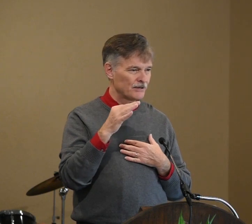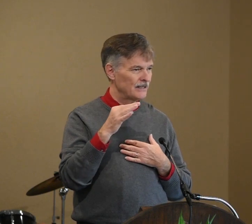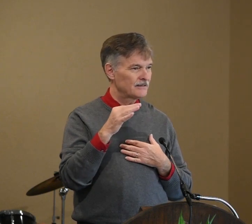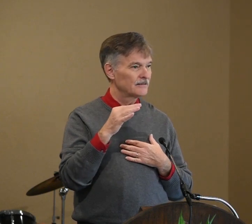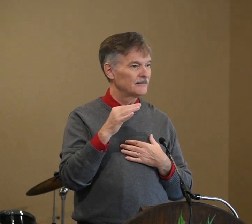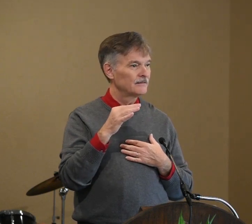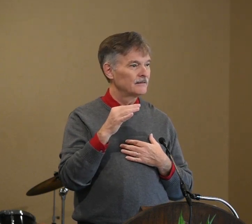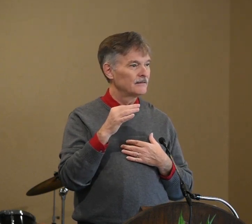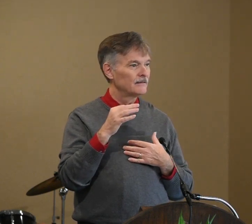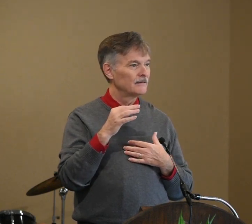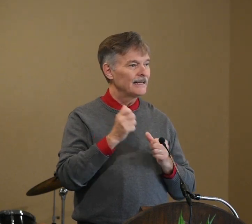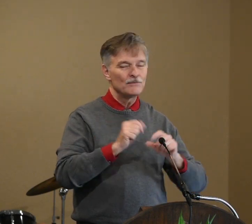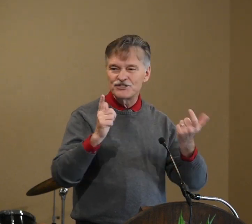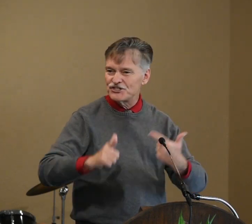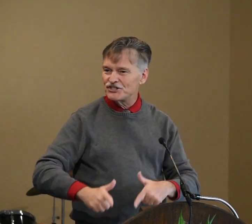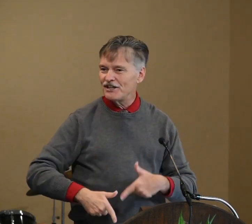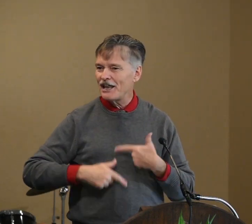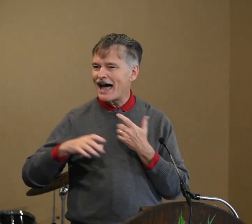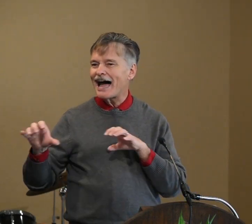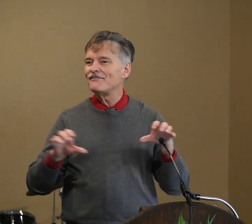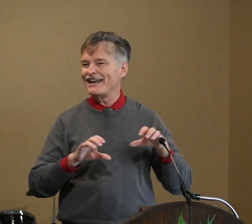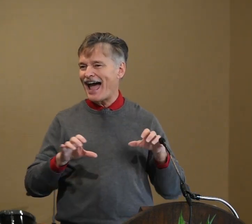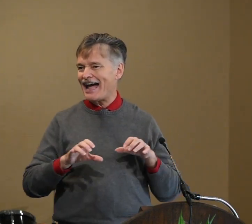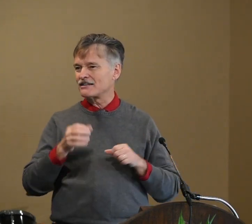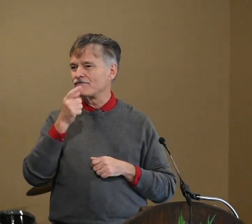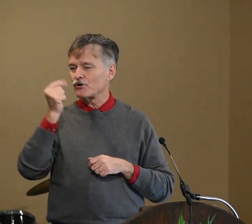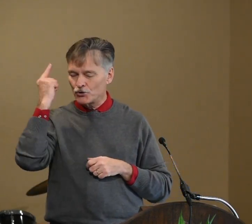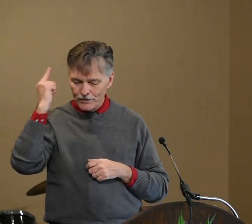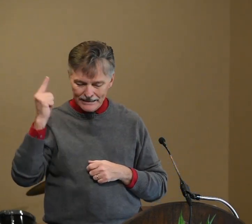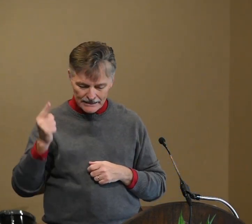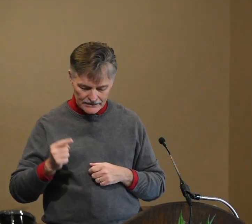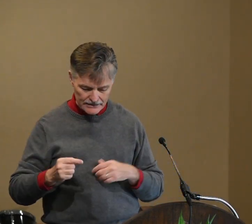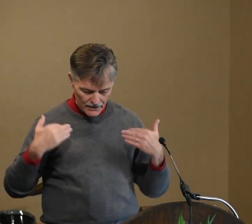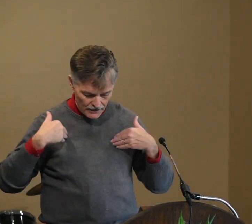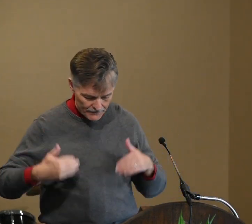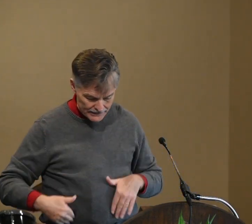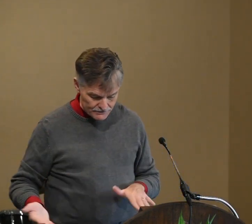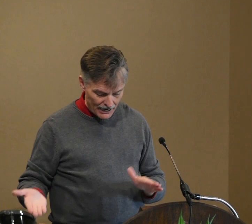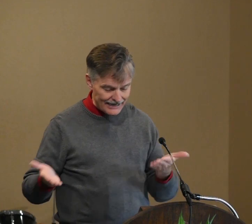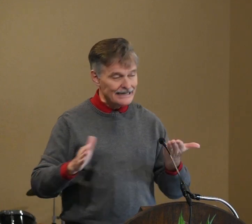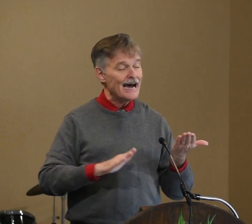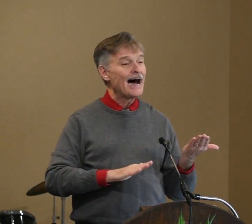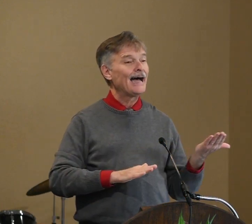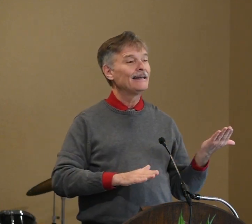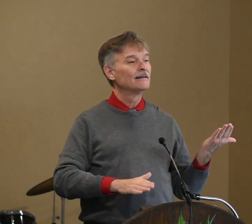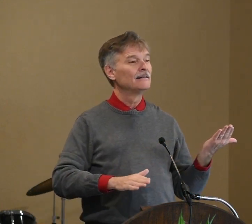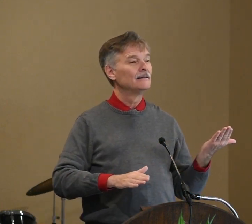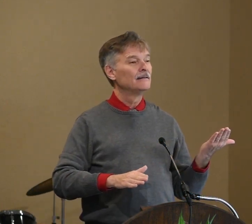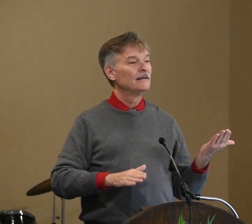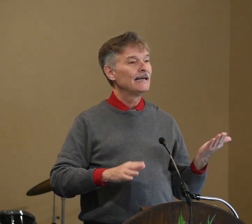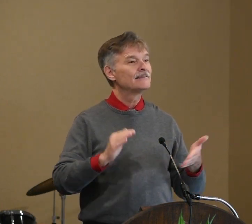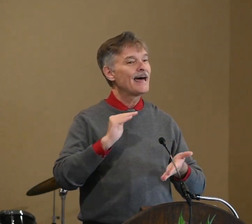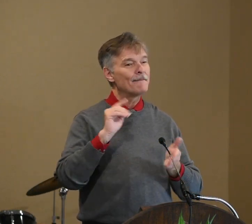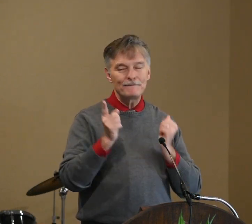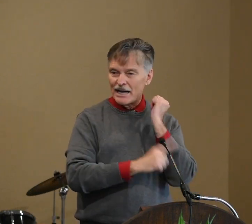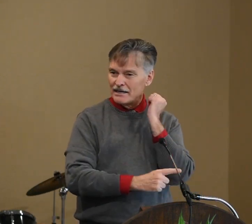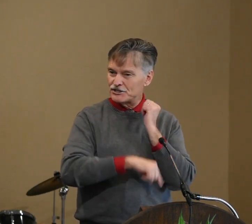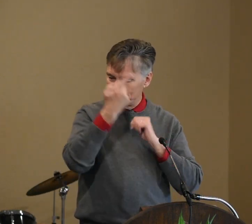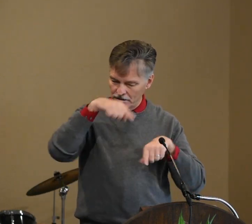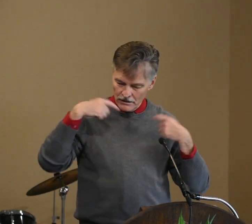spirit. He was still alive and active for who he is, but his body died is that punishment